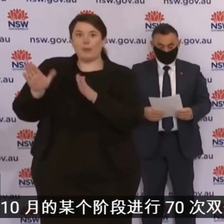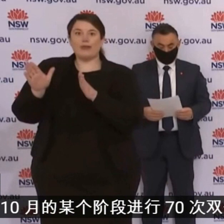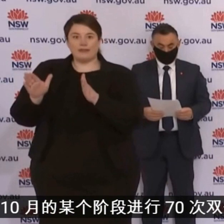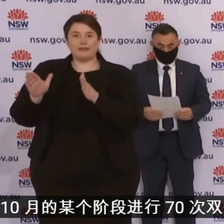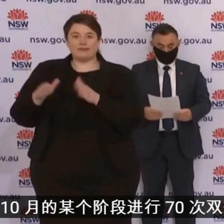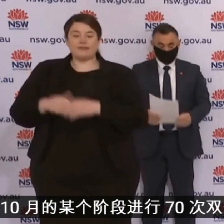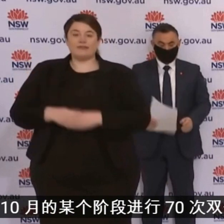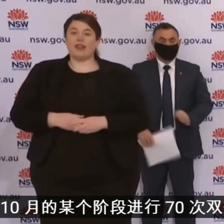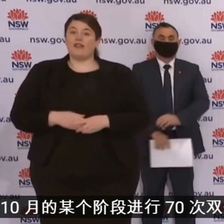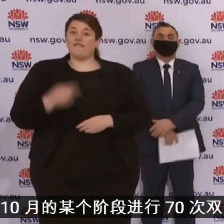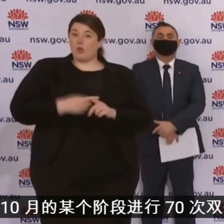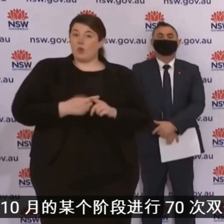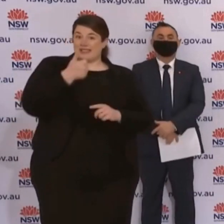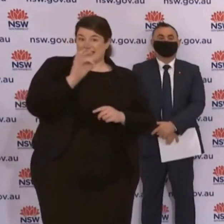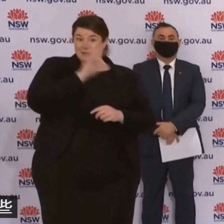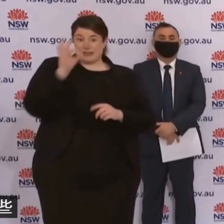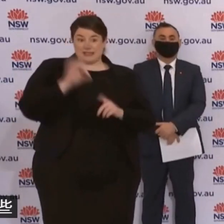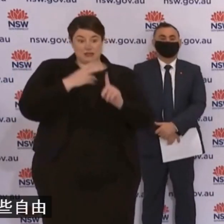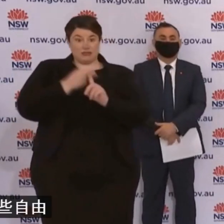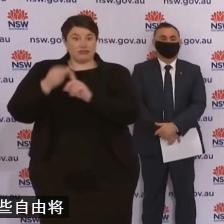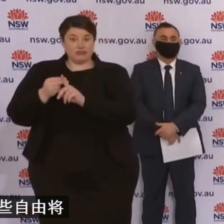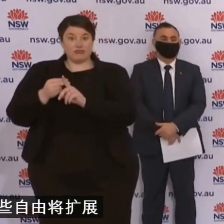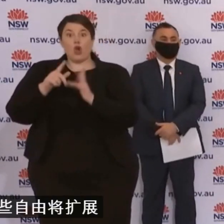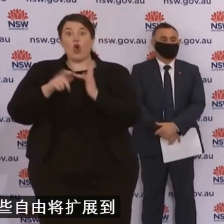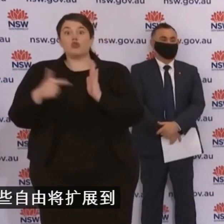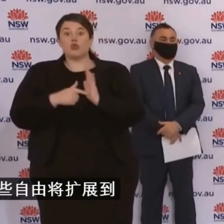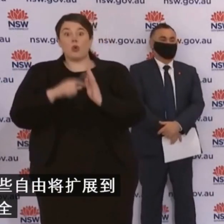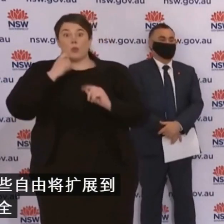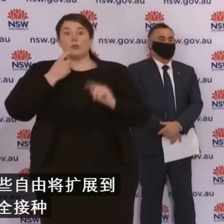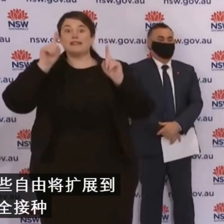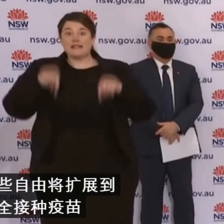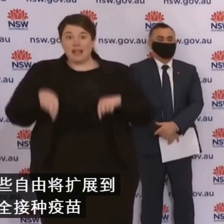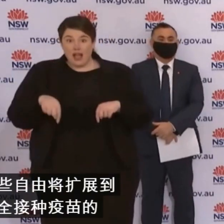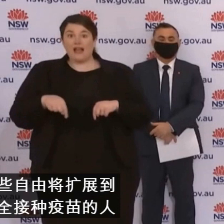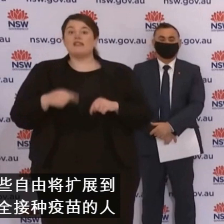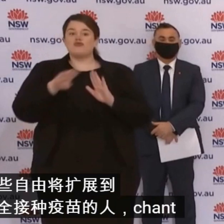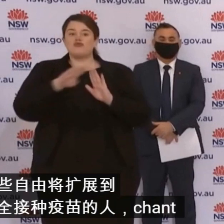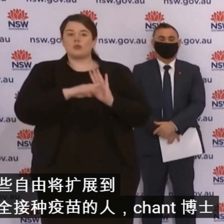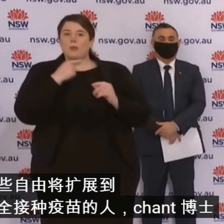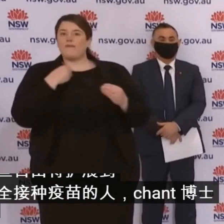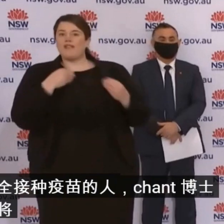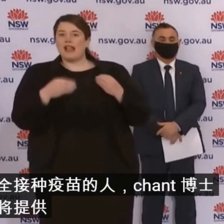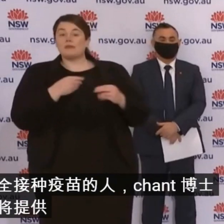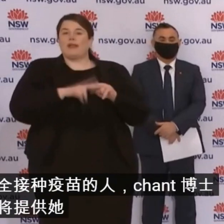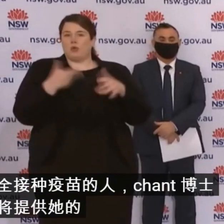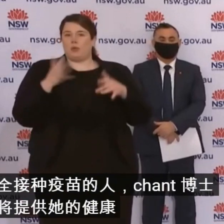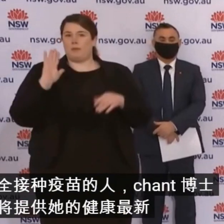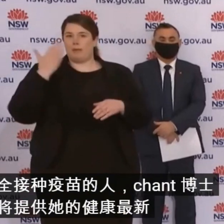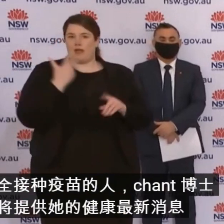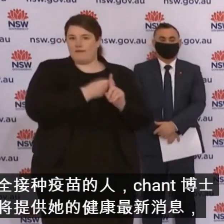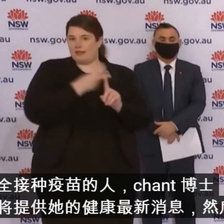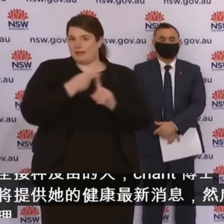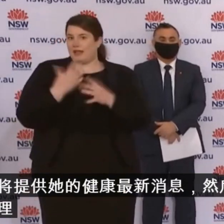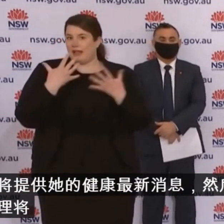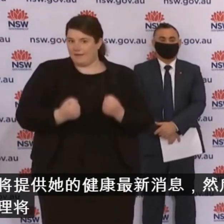some stage in October, that those freedoms will extend to people who are fully vaccinated. Dr. Chant will now give her health